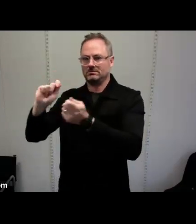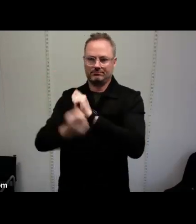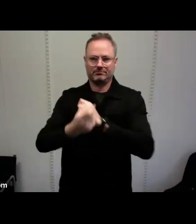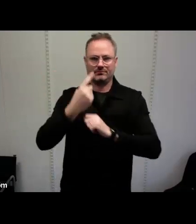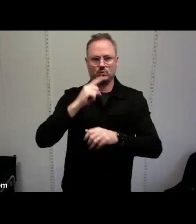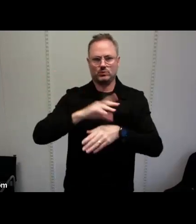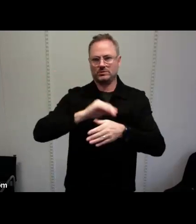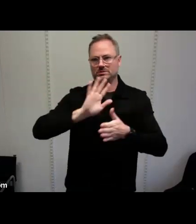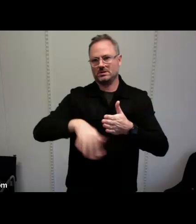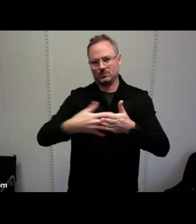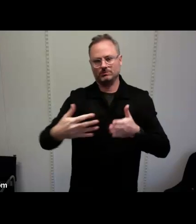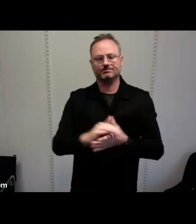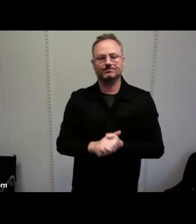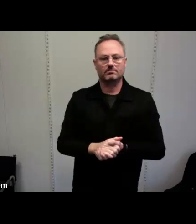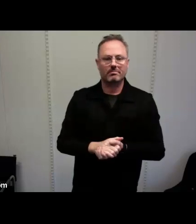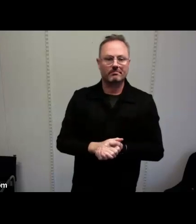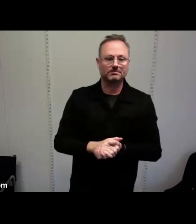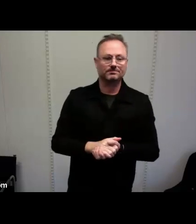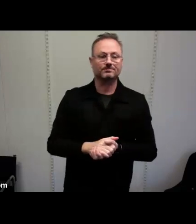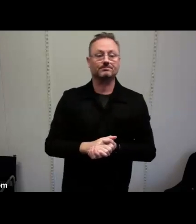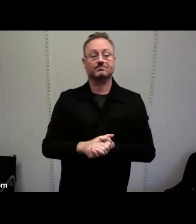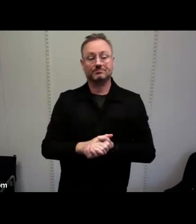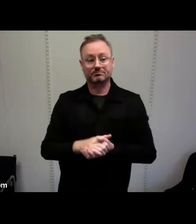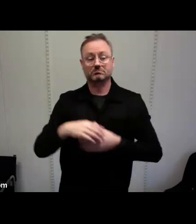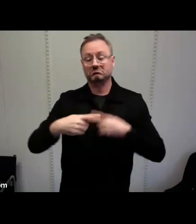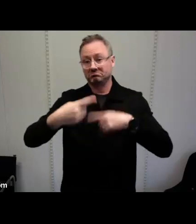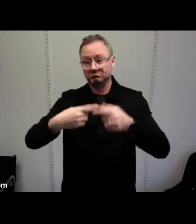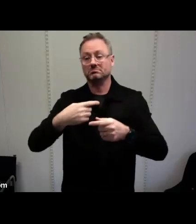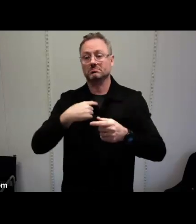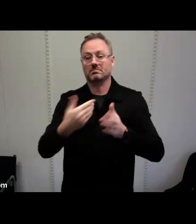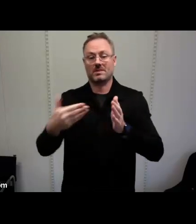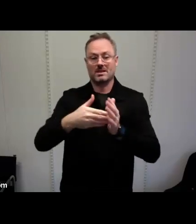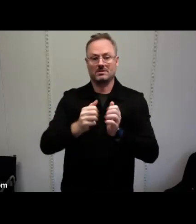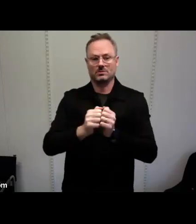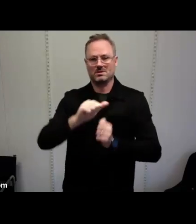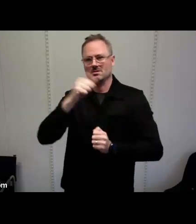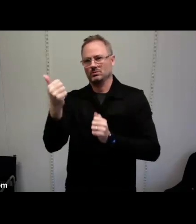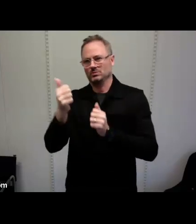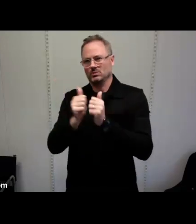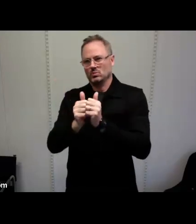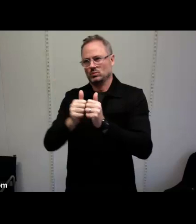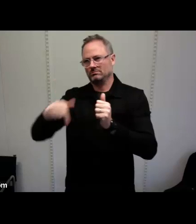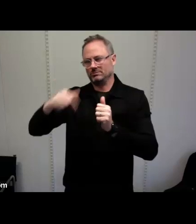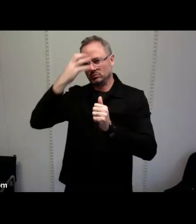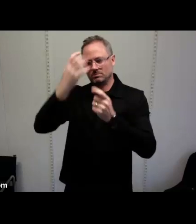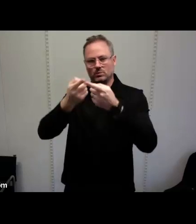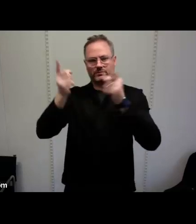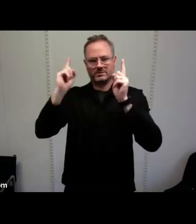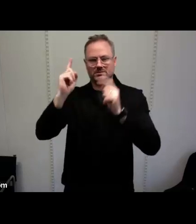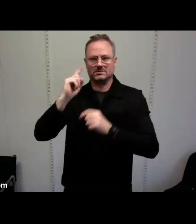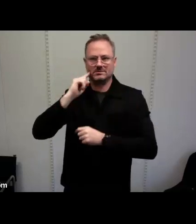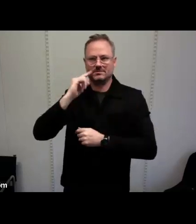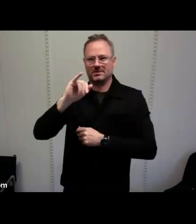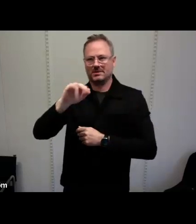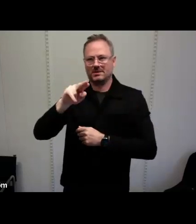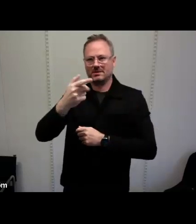who developed the ASL SRT test, and we adapted that for the Swedish Sign Language context. And then I did another